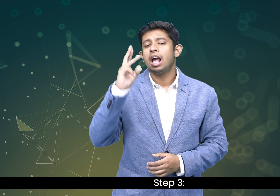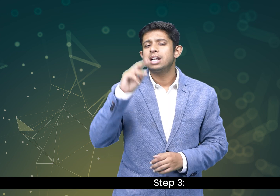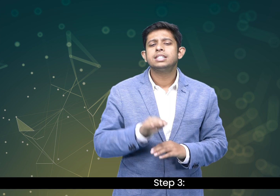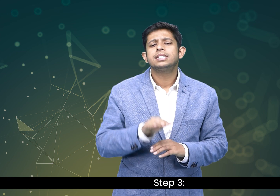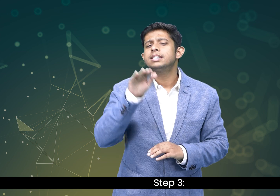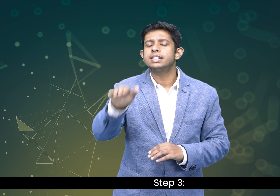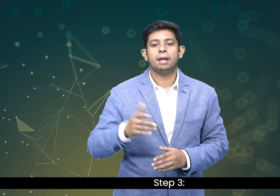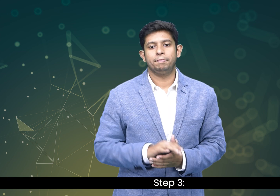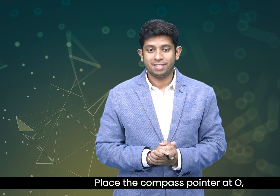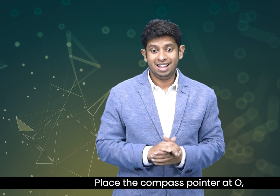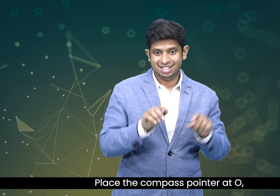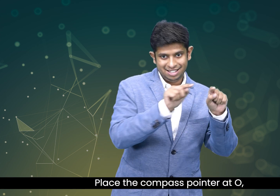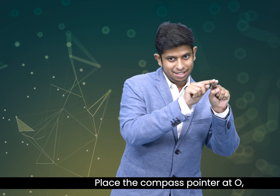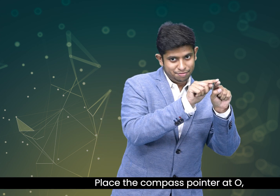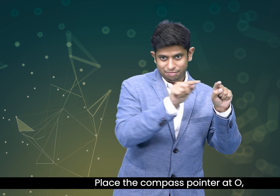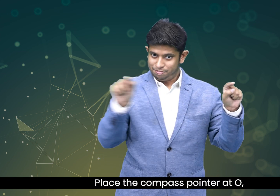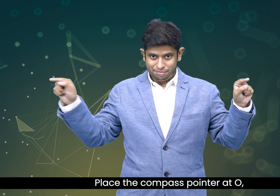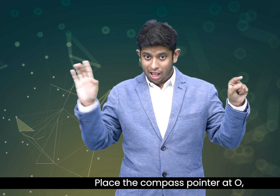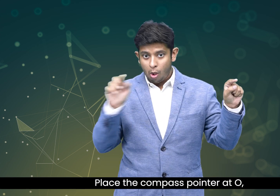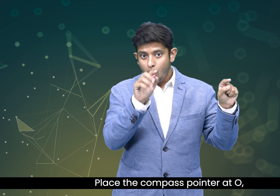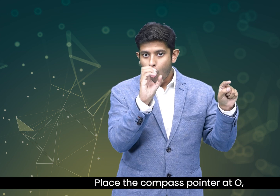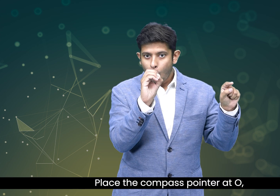Step 3. Place the compass pointer at O.